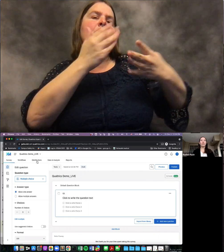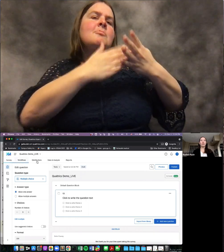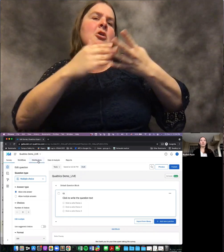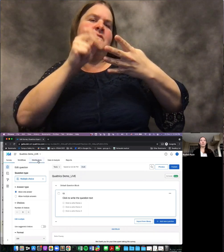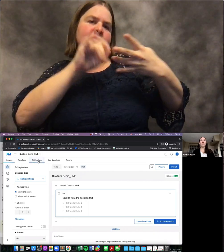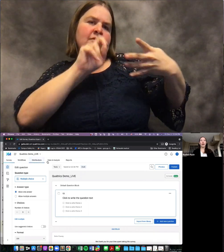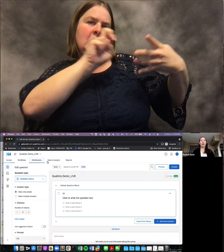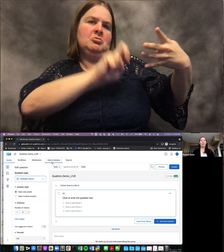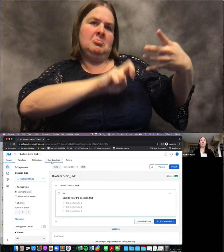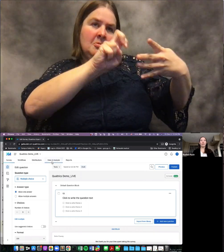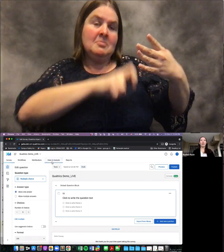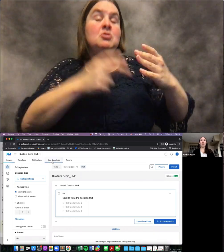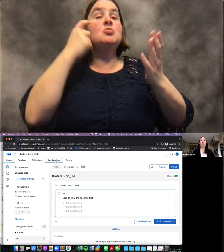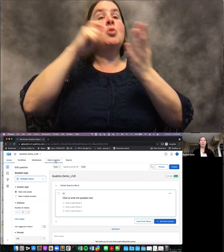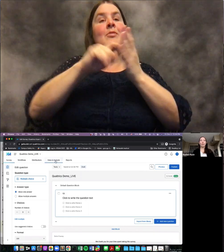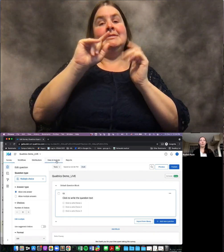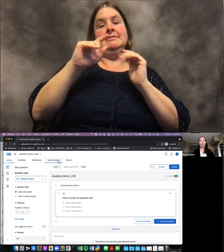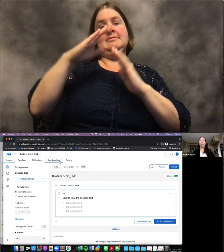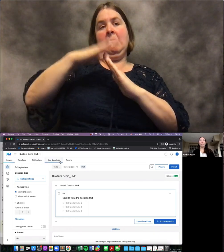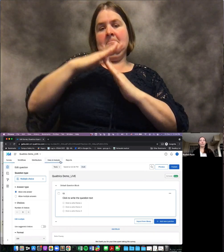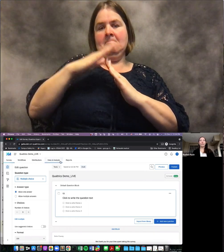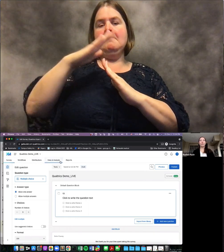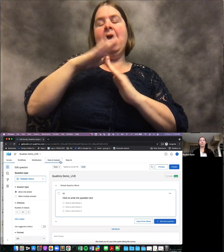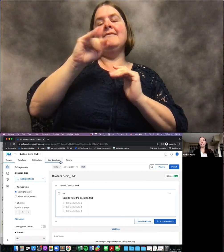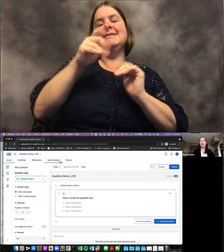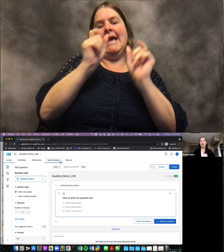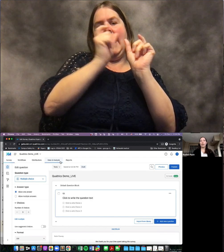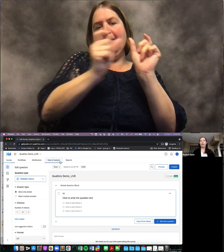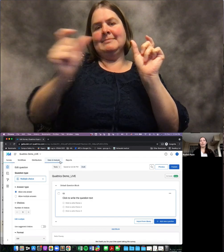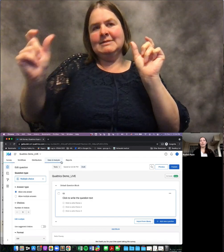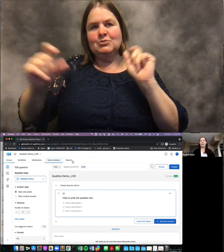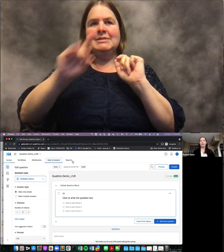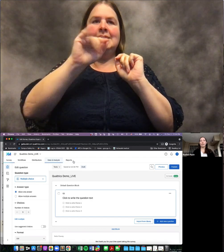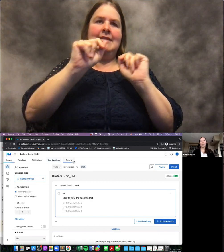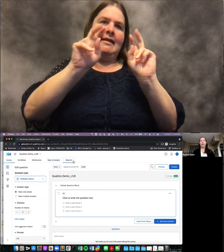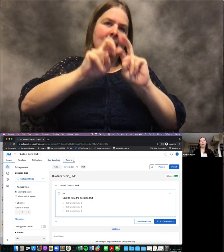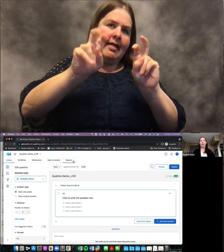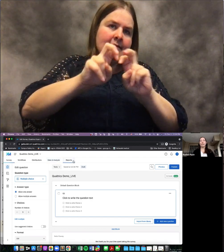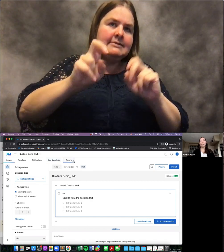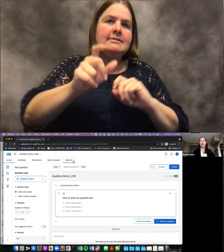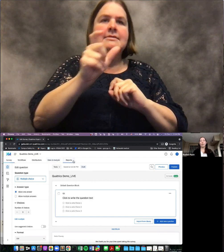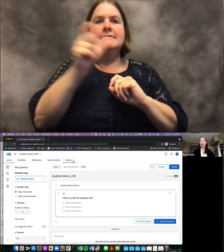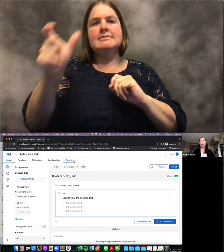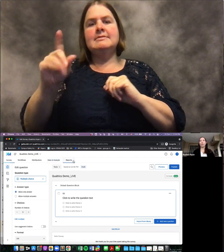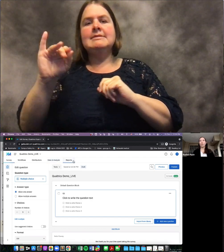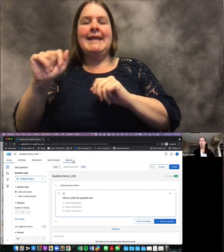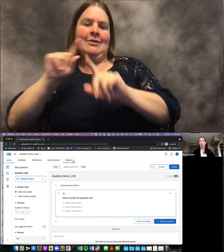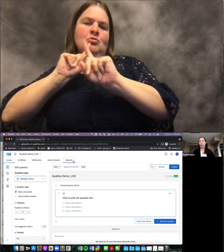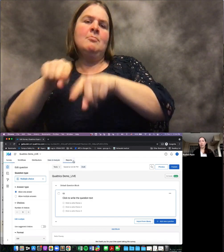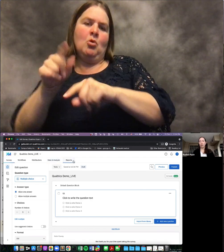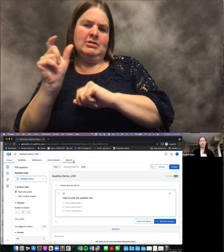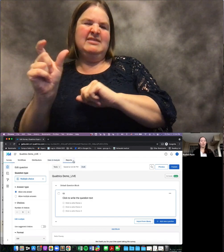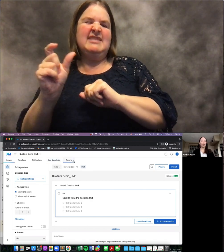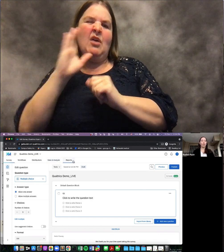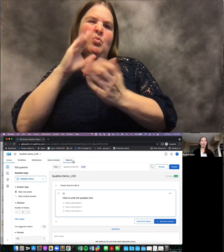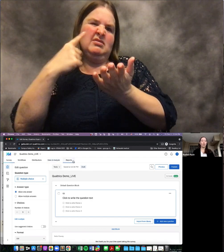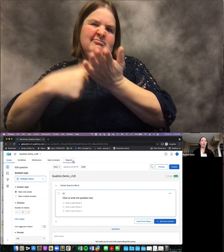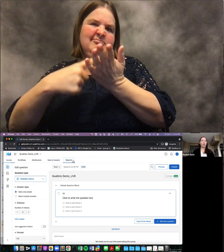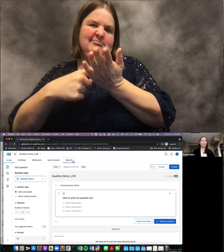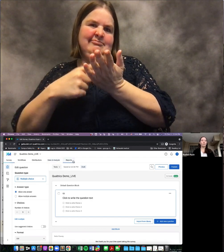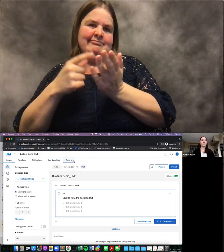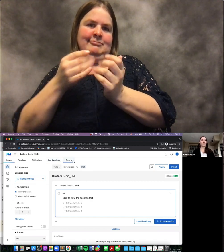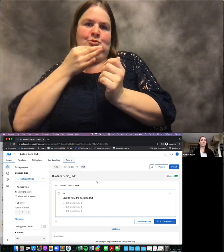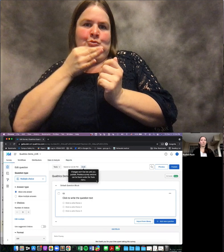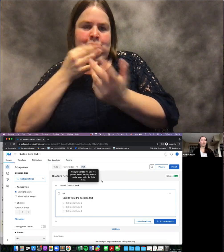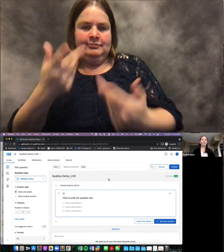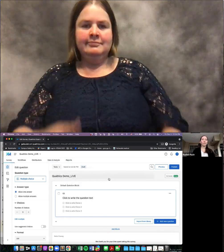And there are some tabs at the top, such as data analysis and data reports, which I'll get into in just a minute.